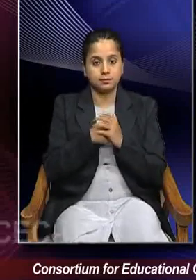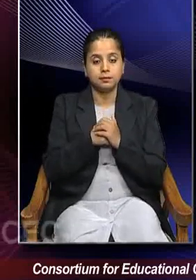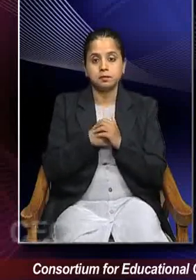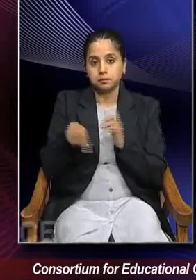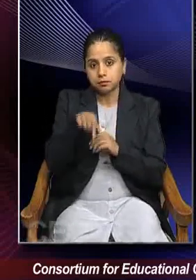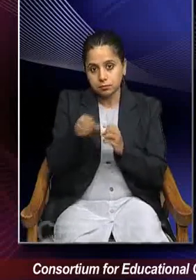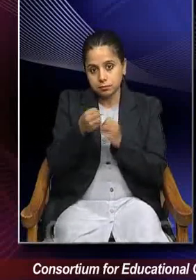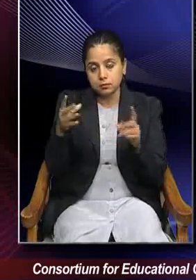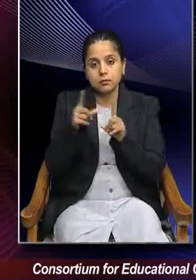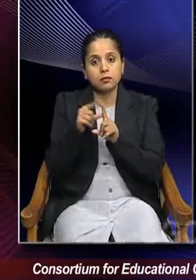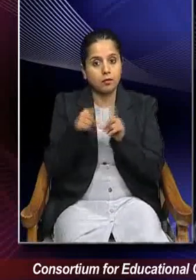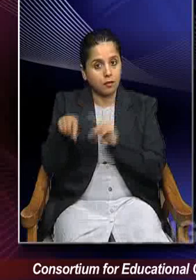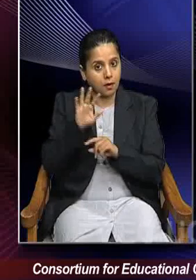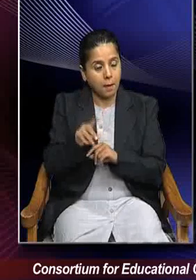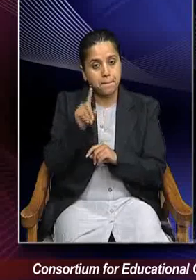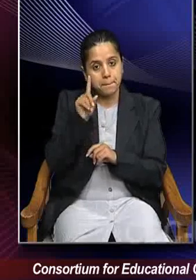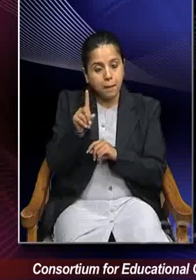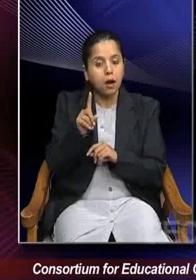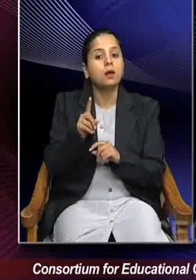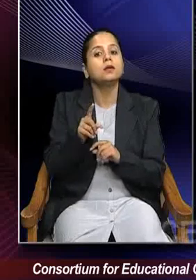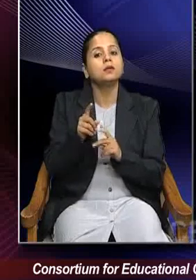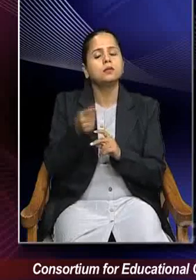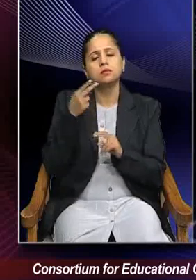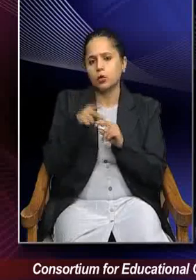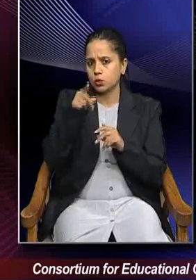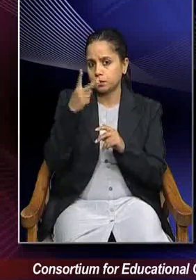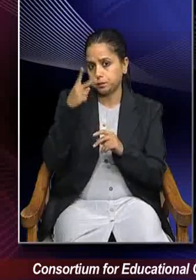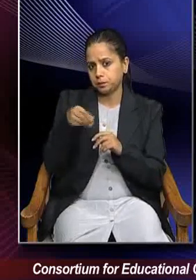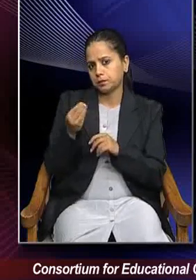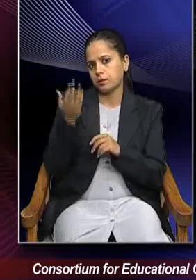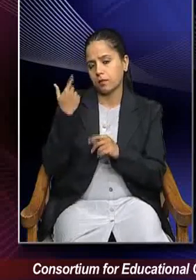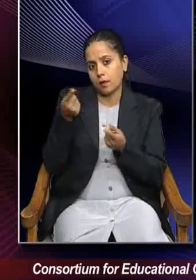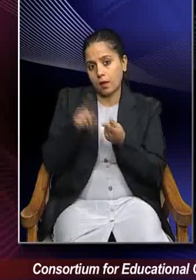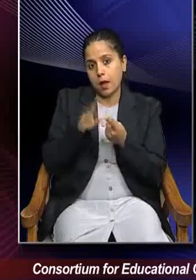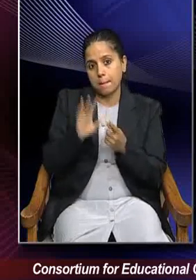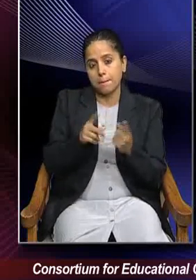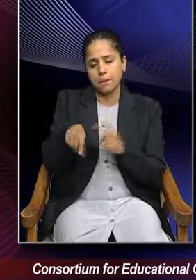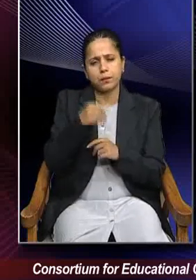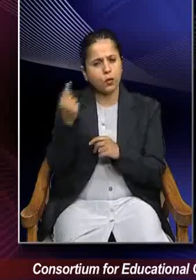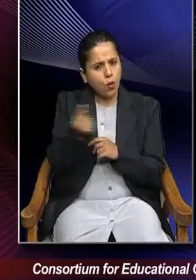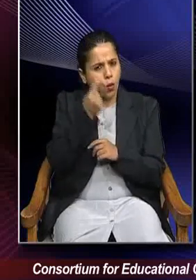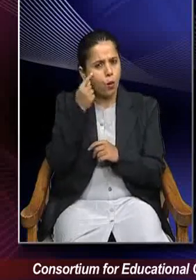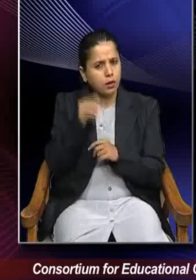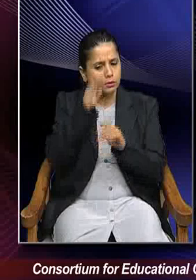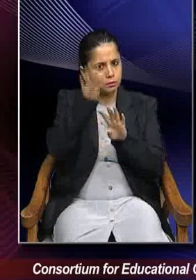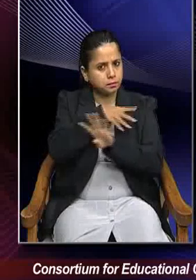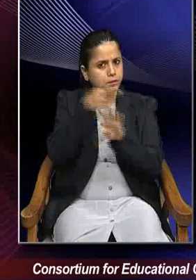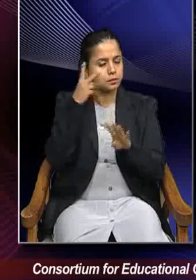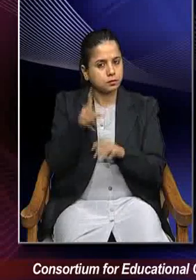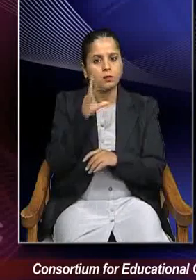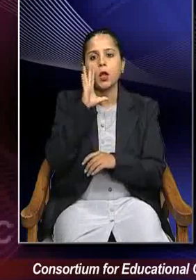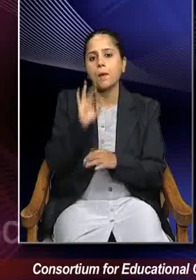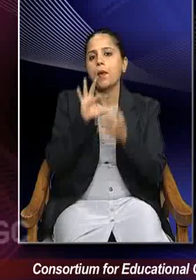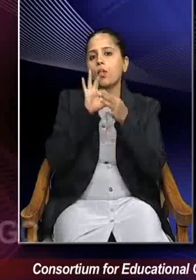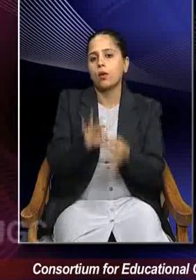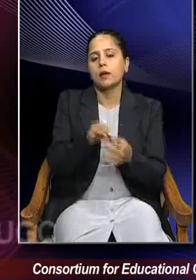conducted. However, I mean, if you look at the recent round, only provide us some of these statistics which are relevant to some